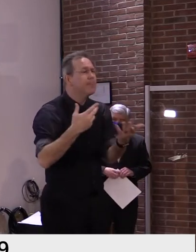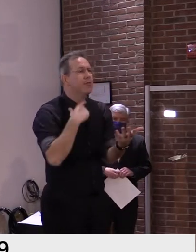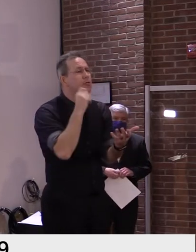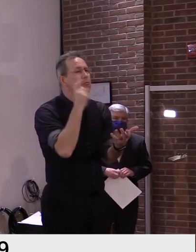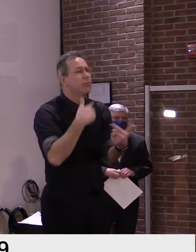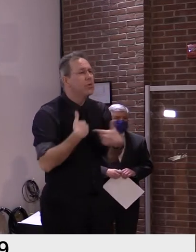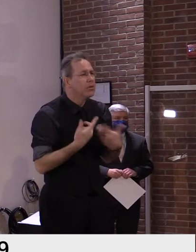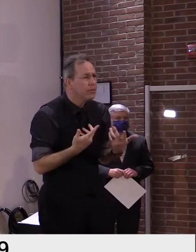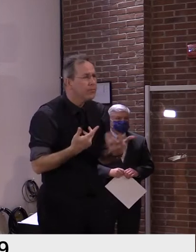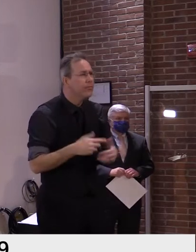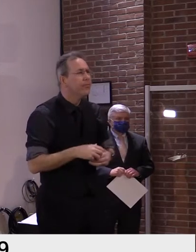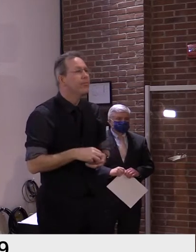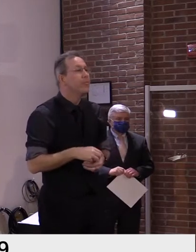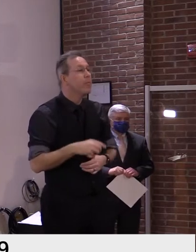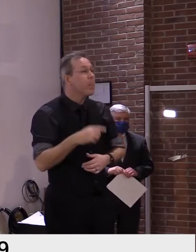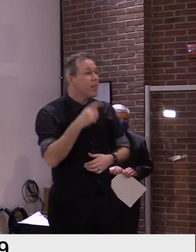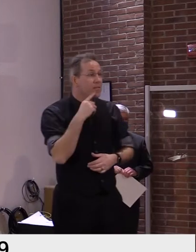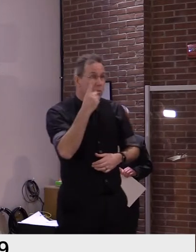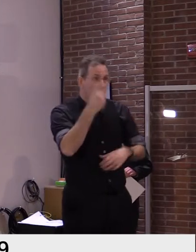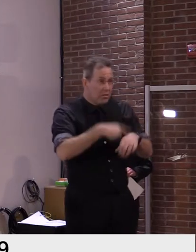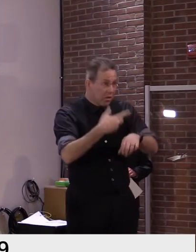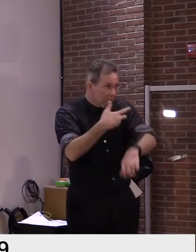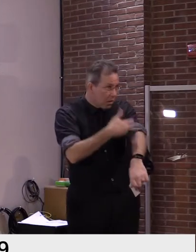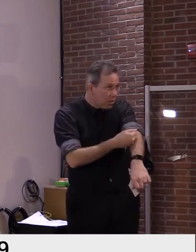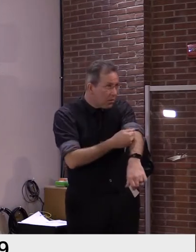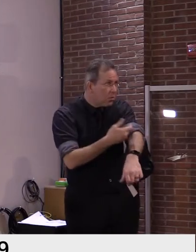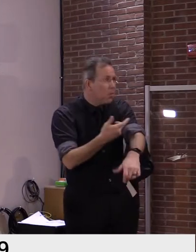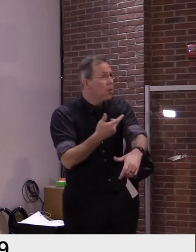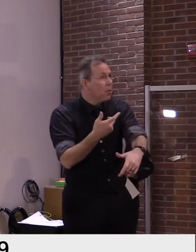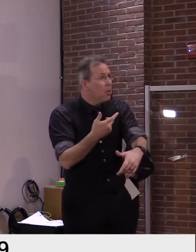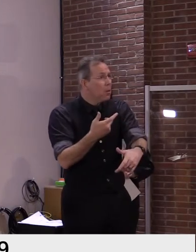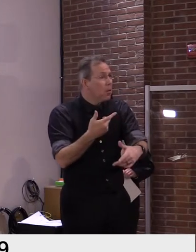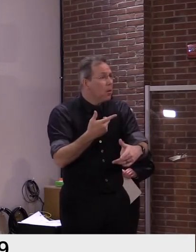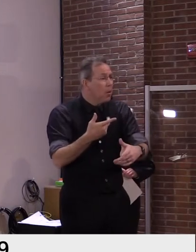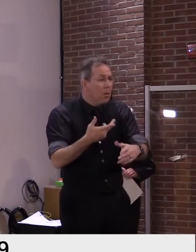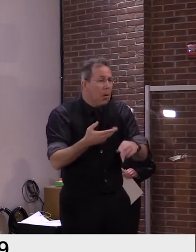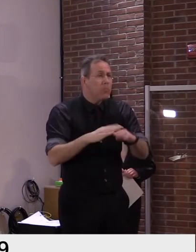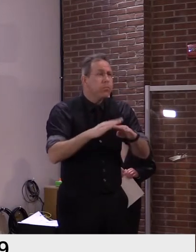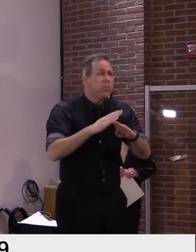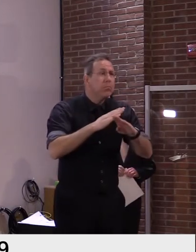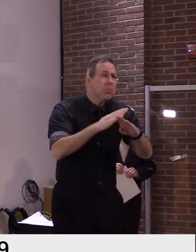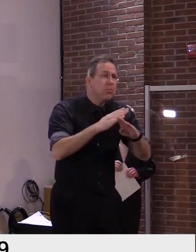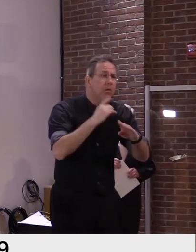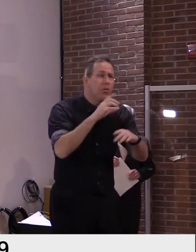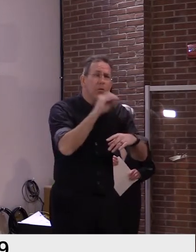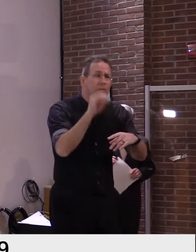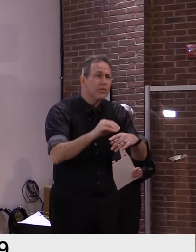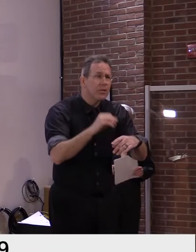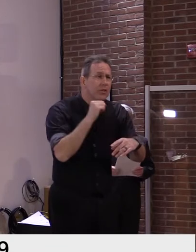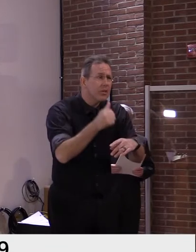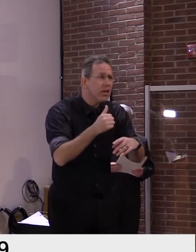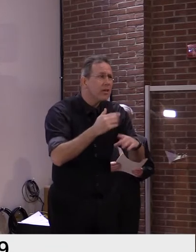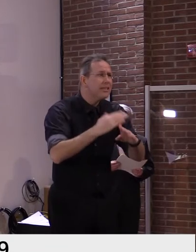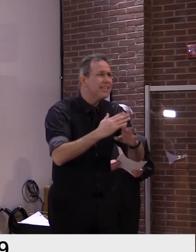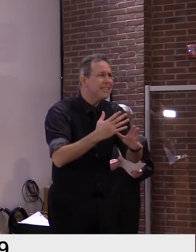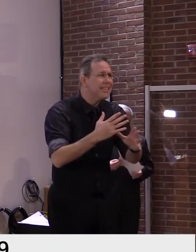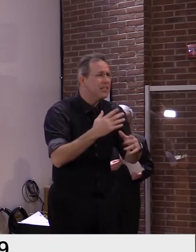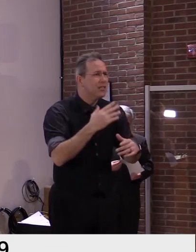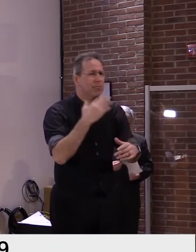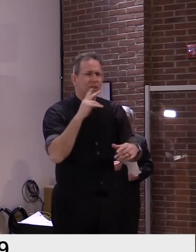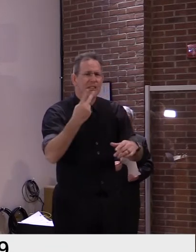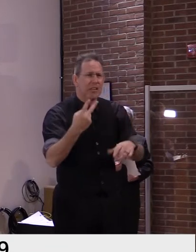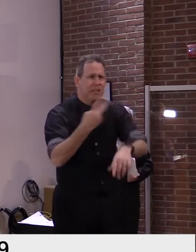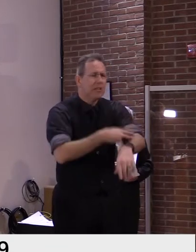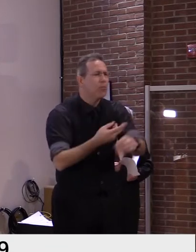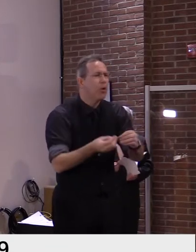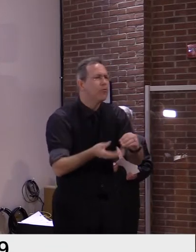immune response if you get that second dose. And why have invested all your time and energy in getting the first dose if you're not going to